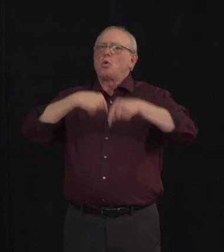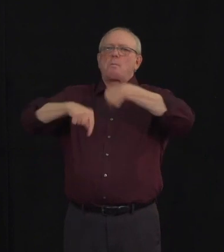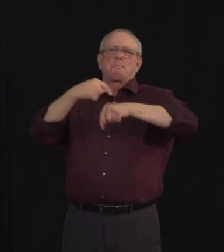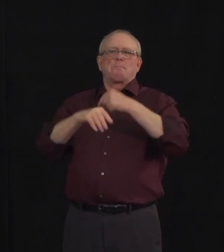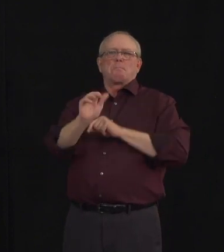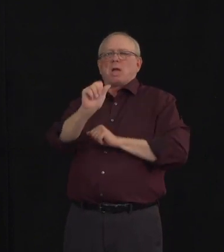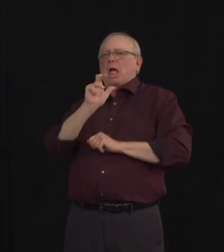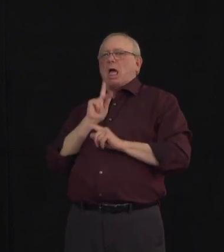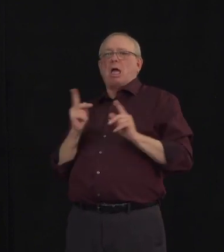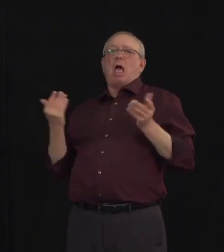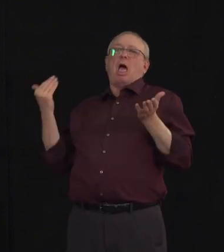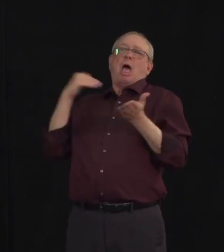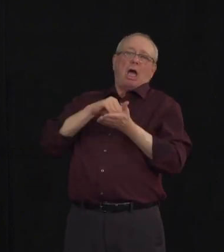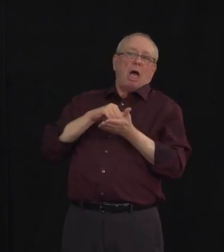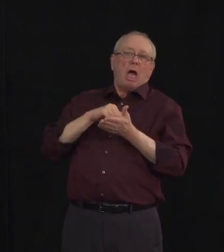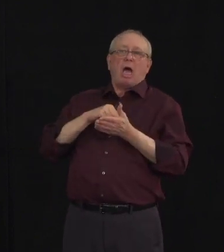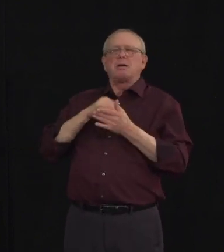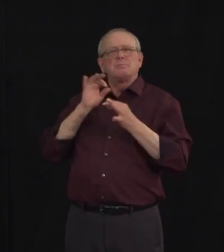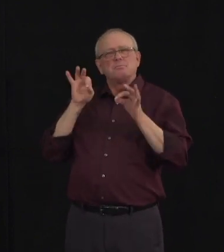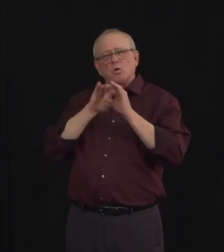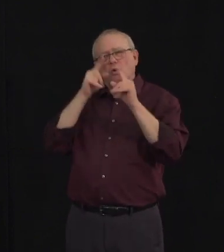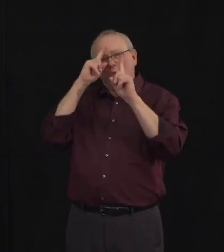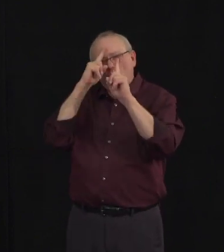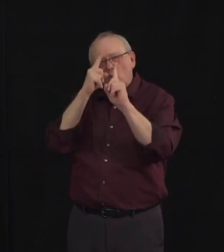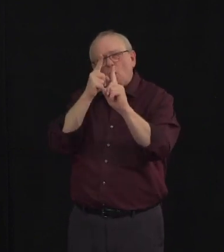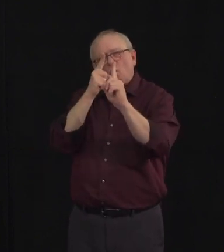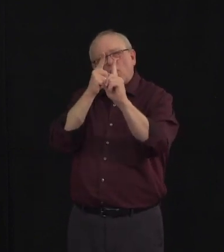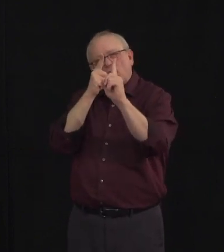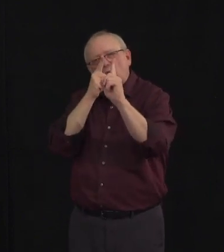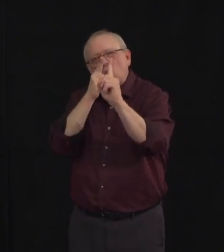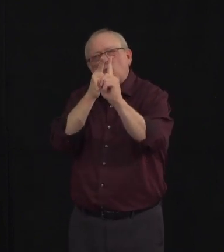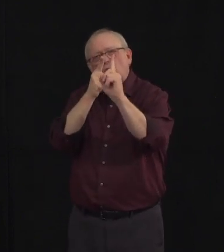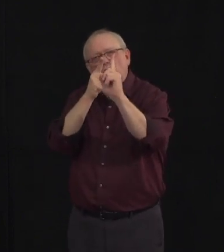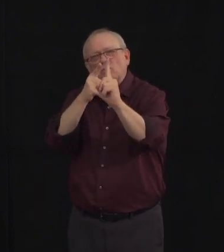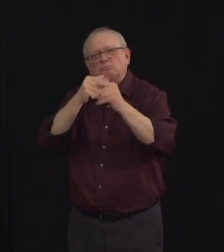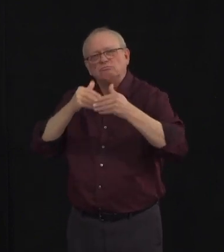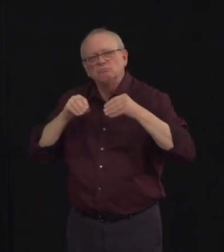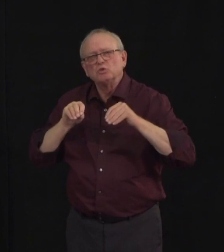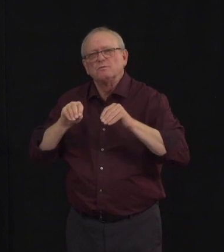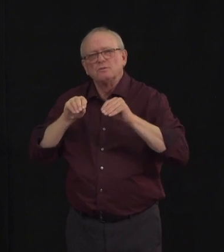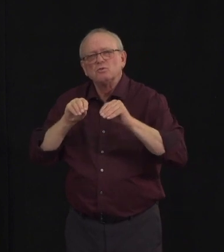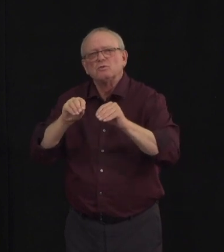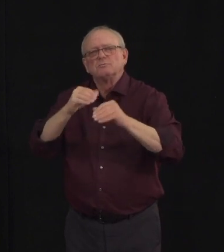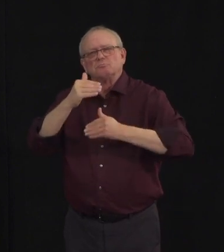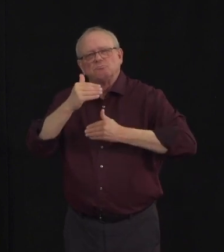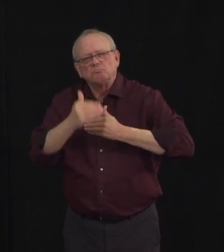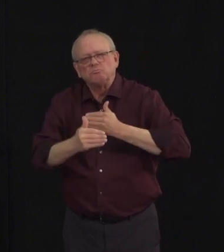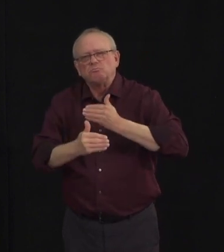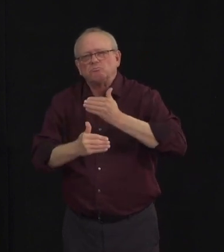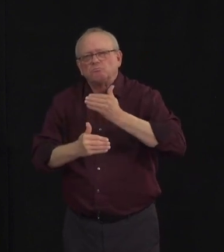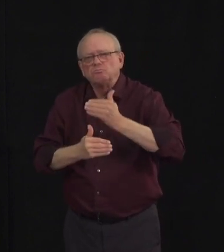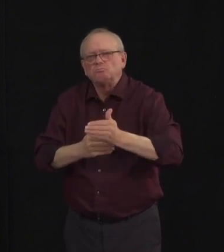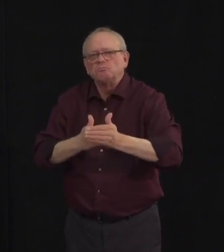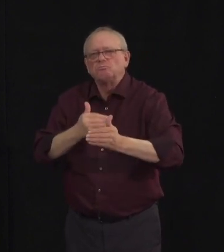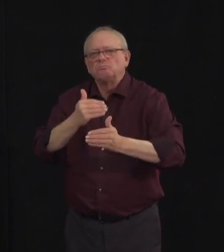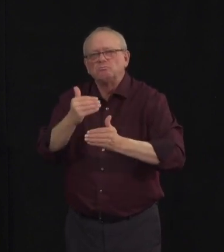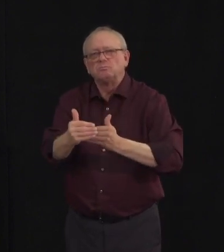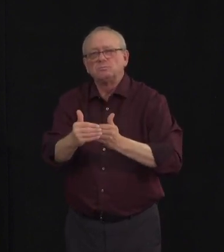we are moving forward in a manner that will allow us to continue taking steps towards some idea of normalcy in the